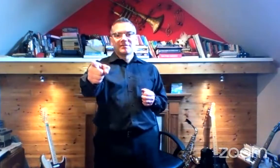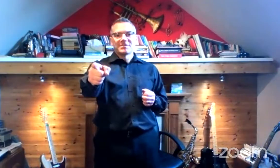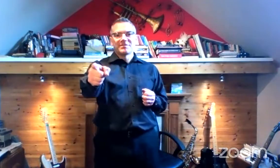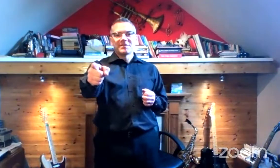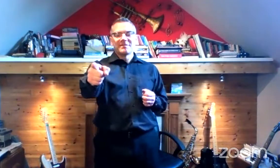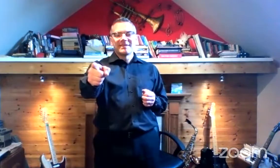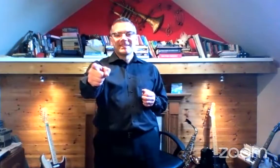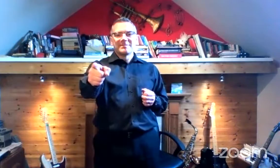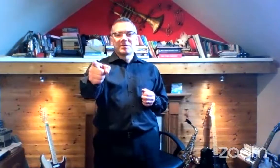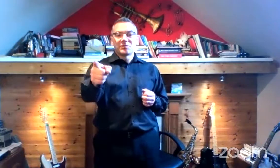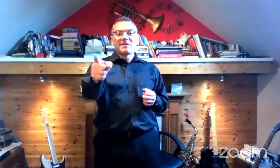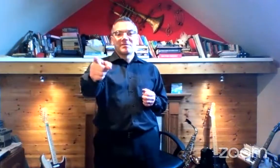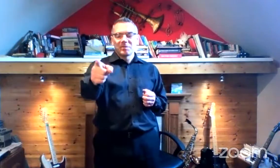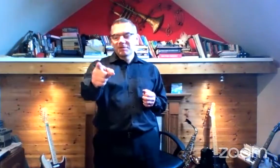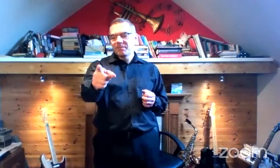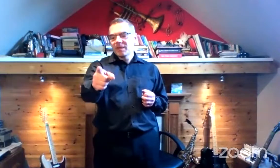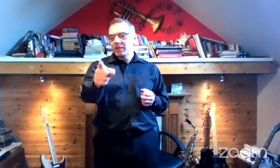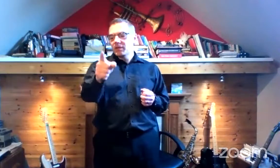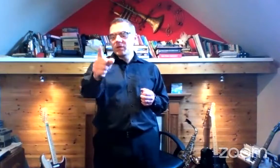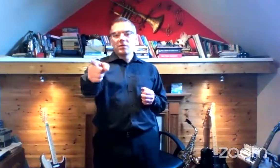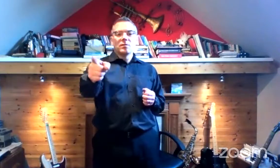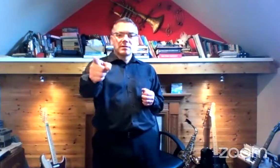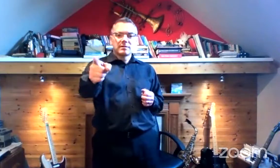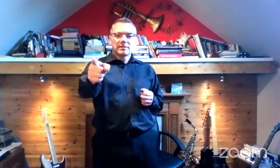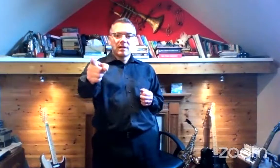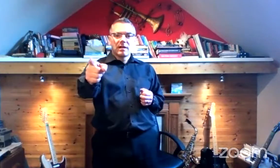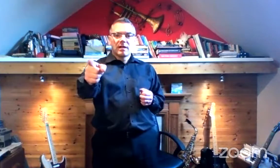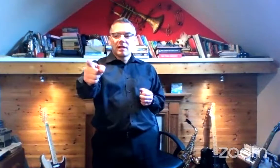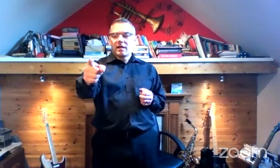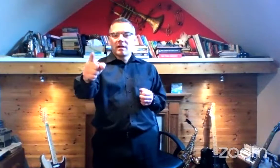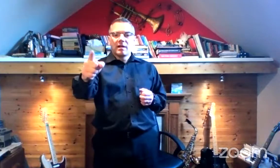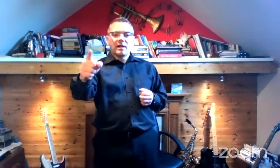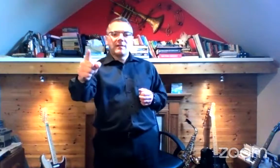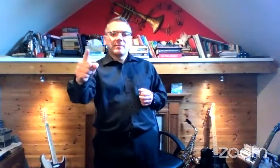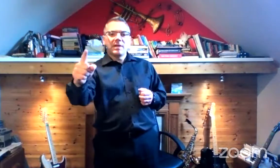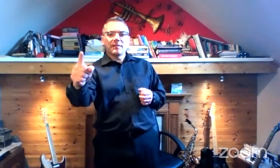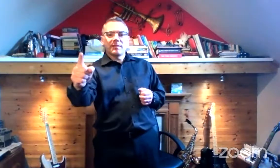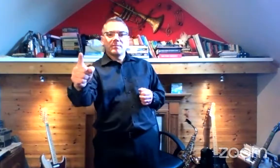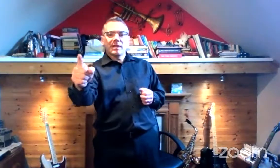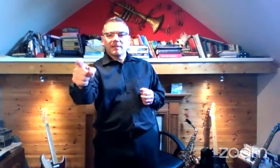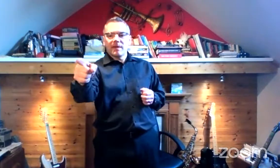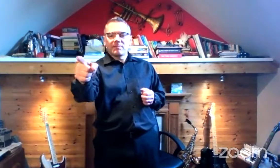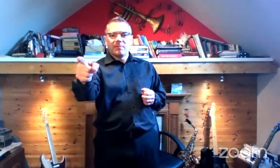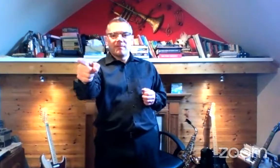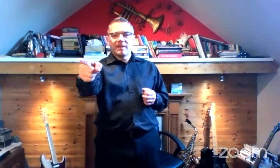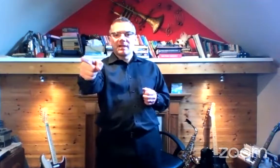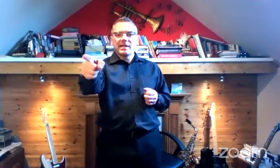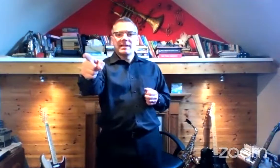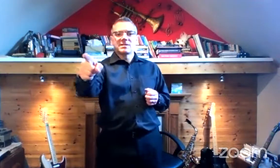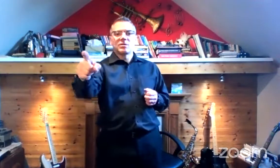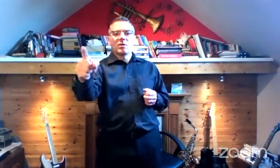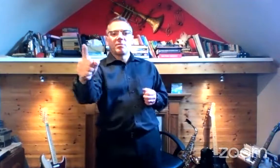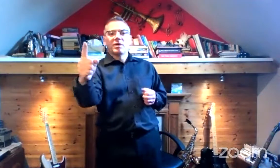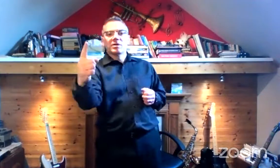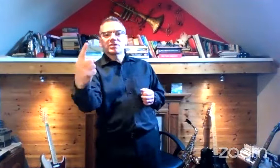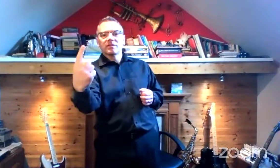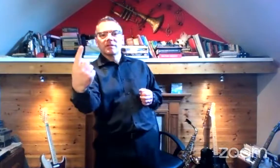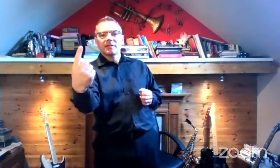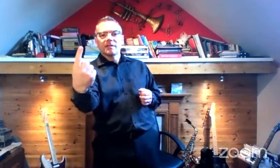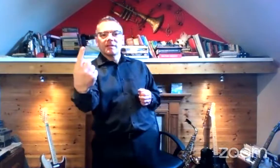front of you, point away from you. You, and then make that finger into a person.